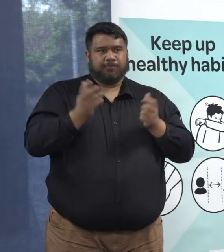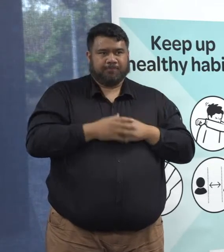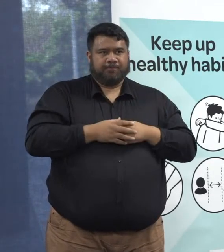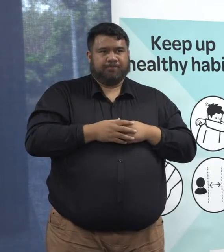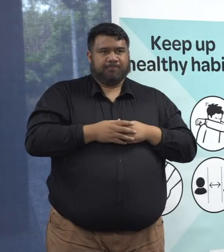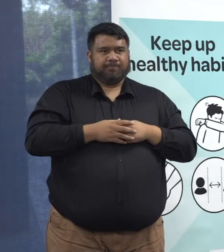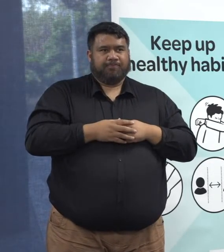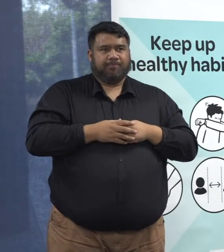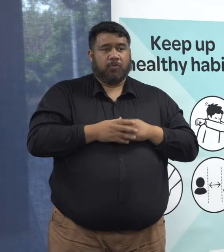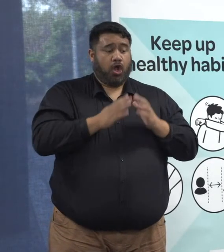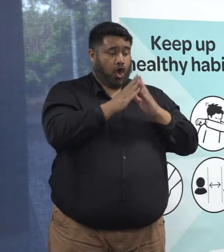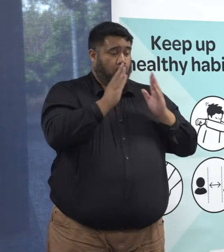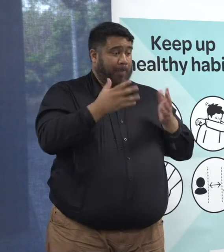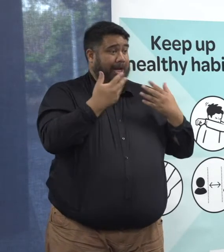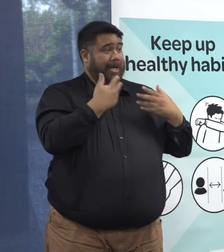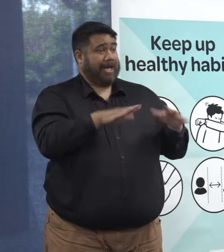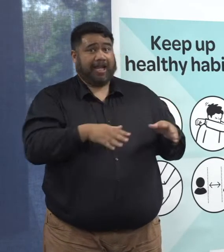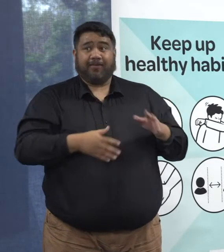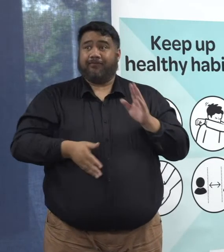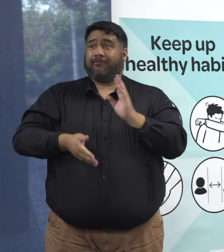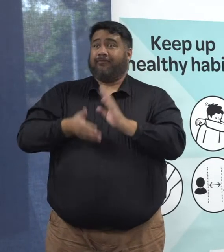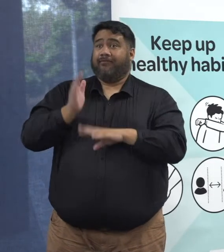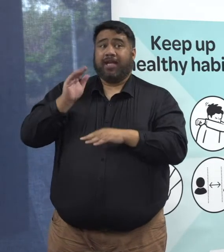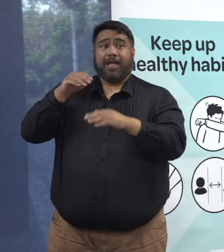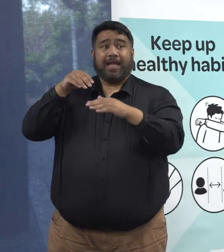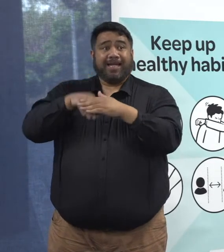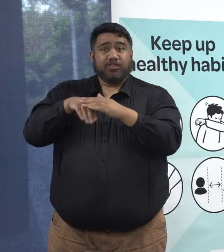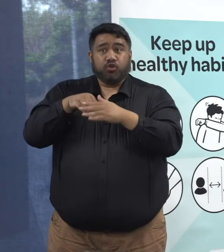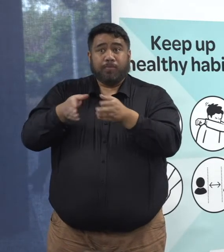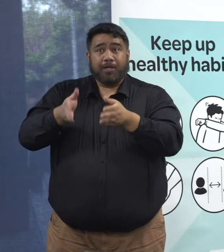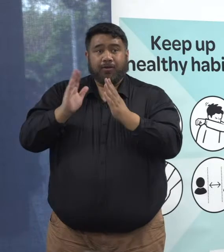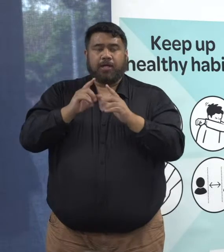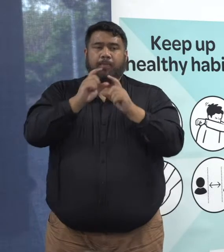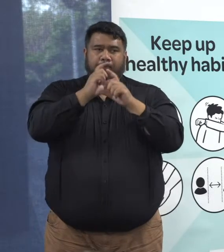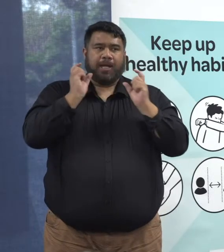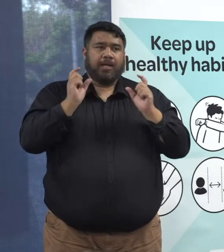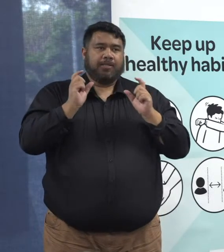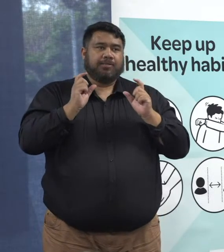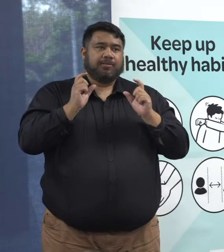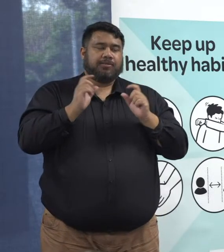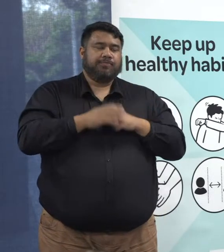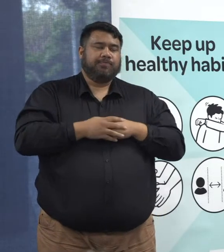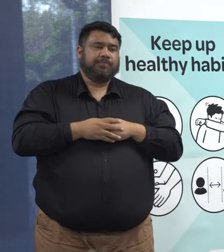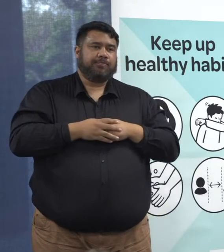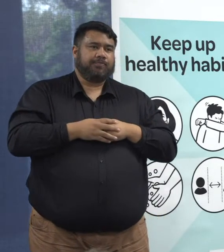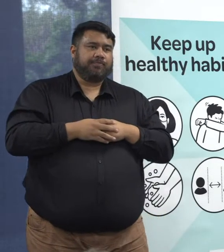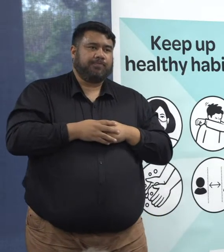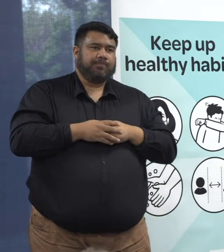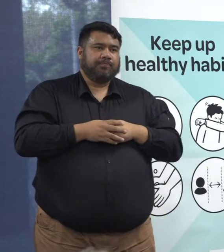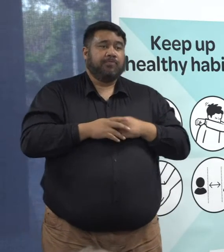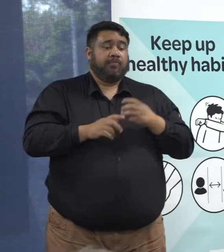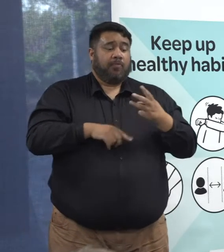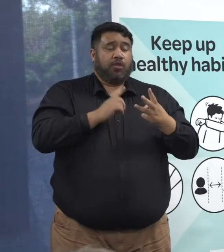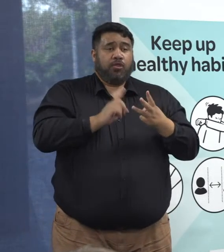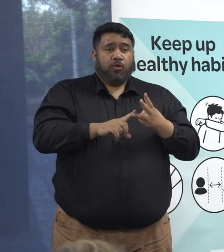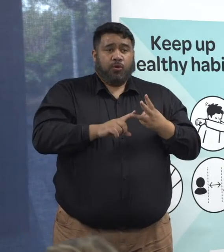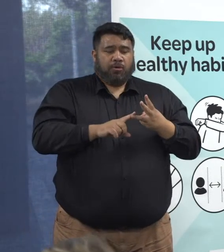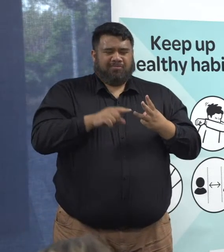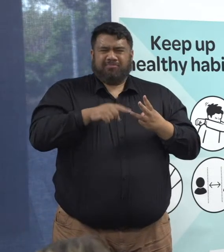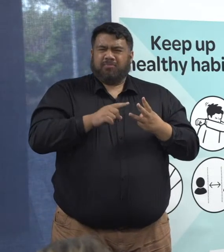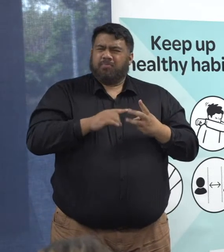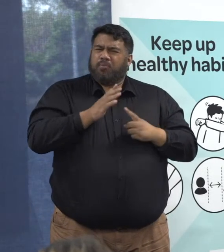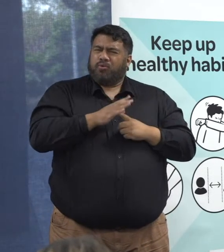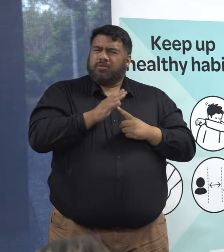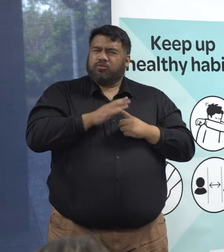is outside of home, any indoor environment, wear a mask as much as possible. And finally, and this is really